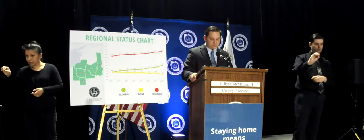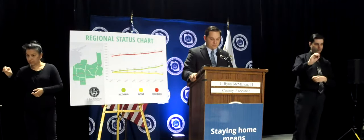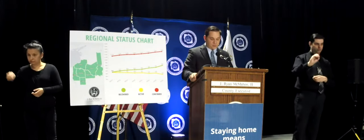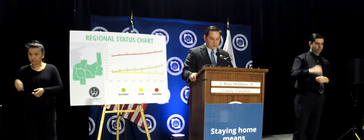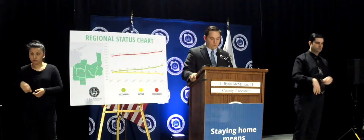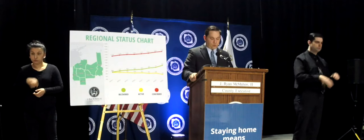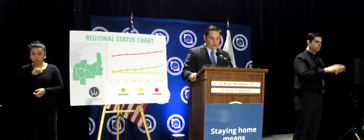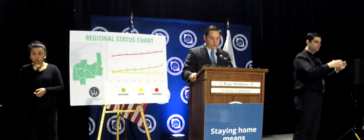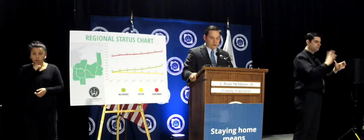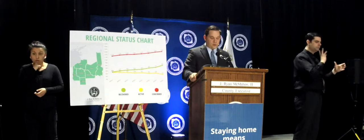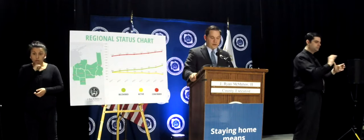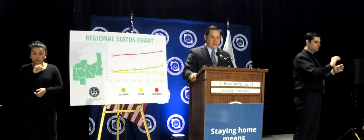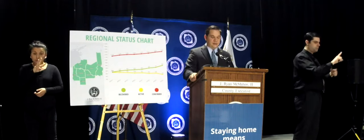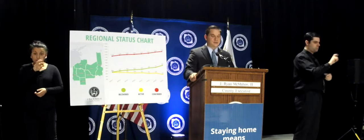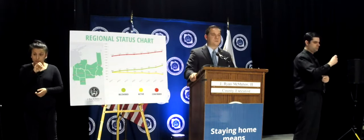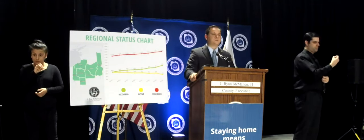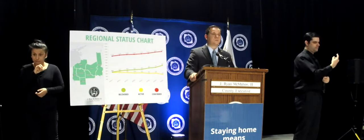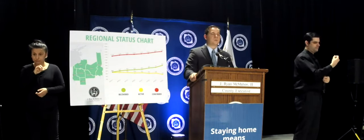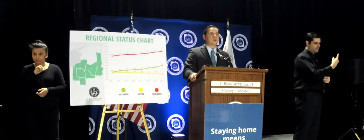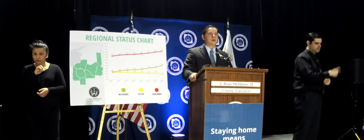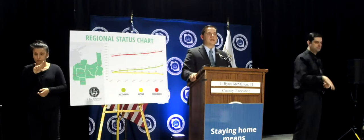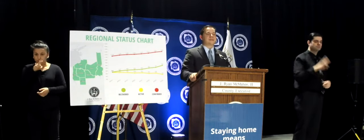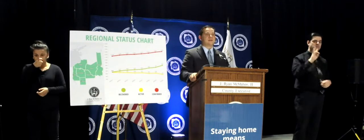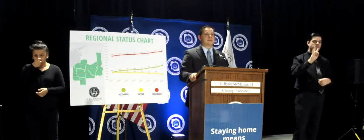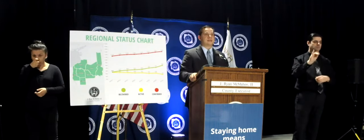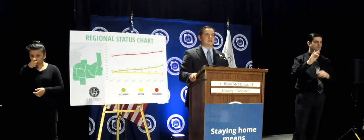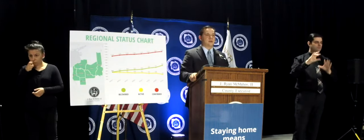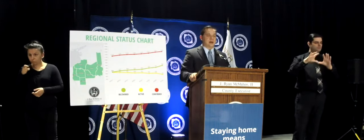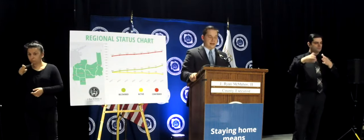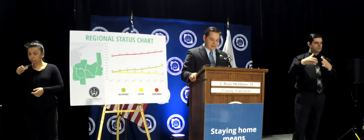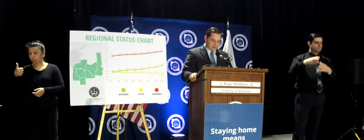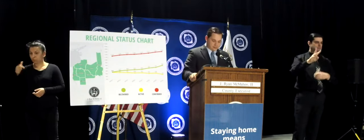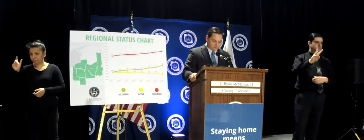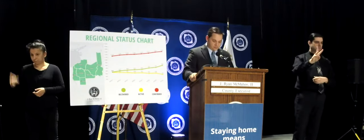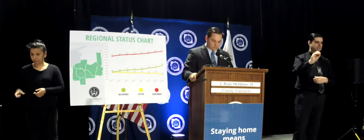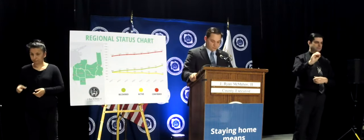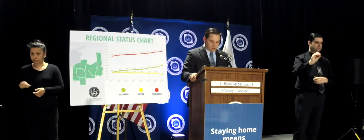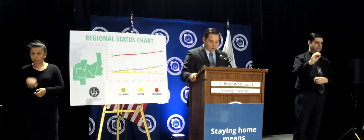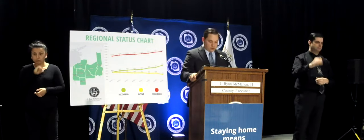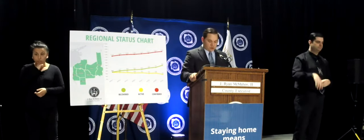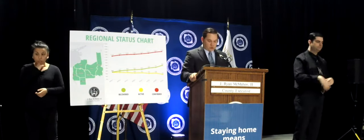70s, 41 in their 80s, and 17 in their 90s.